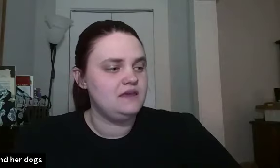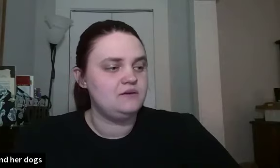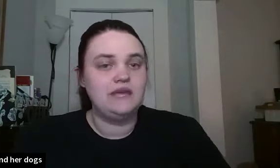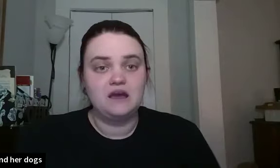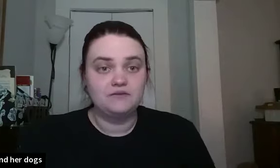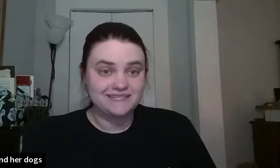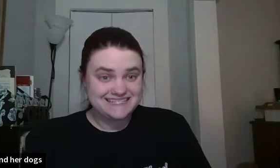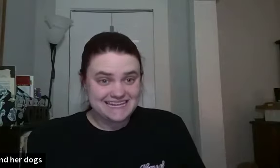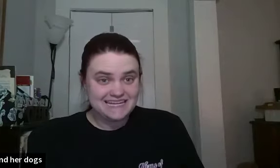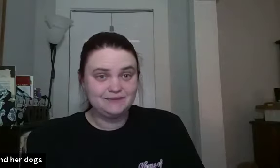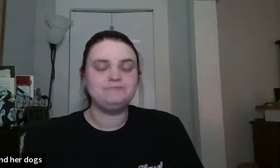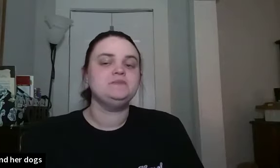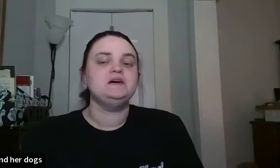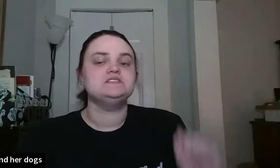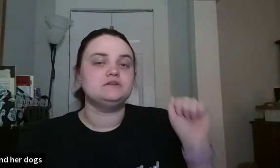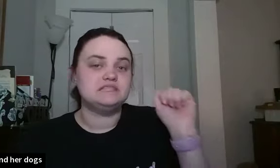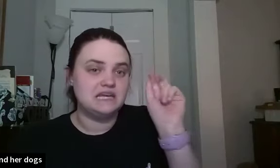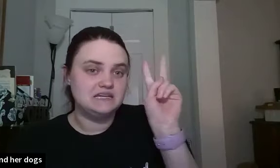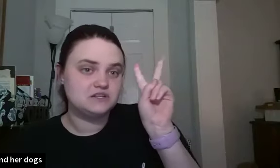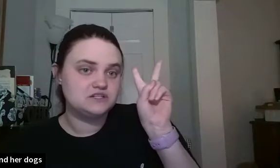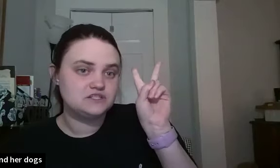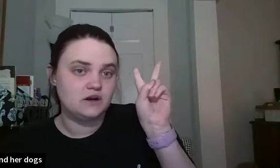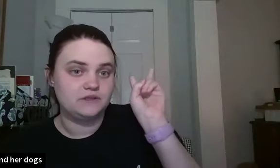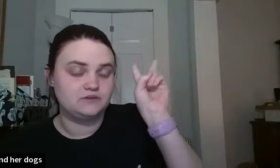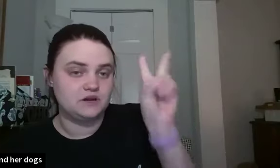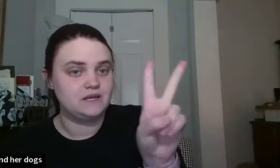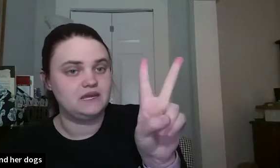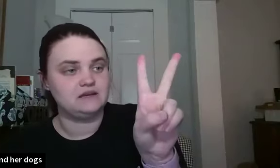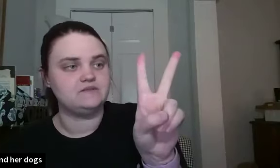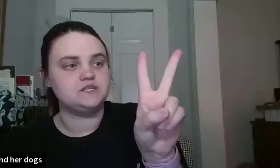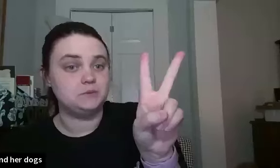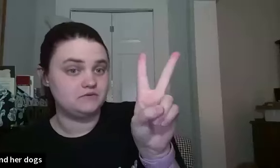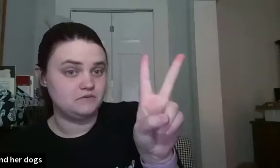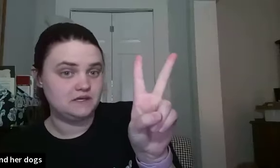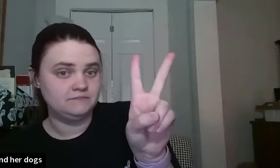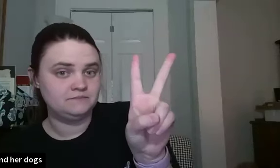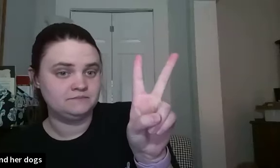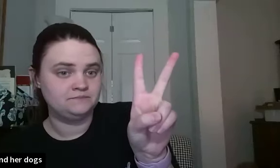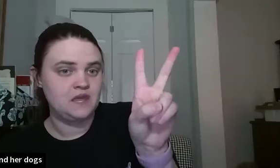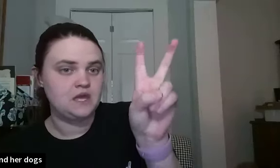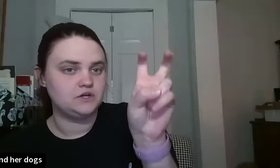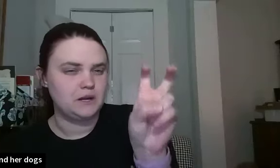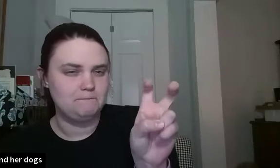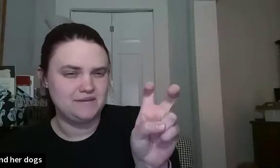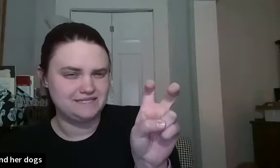Then we have snake. So snake is going to start with your dominant hand kind of in the shape of a V. You're going to bend